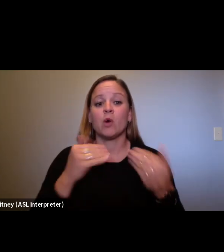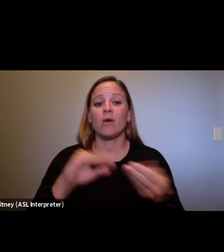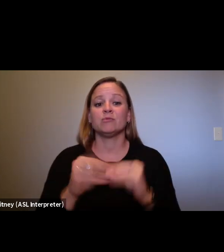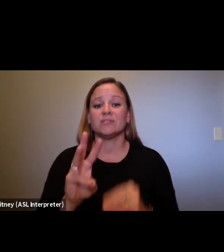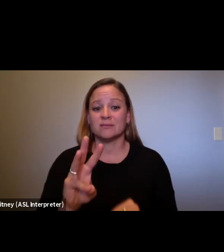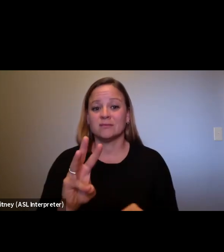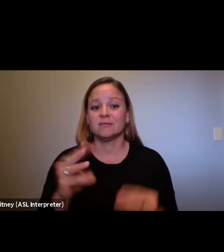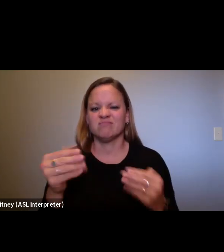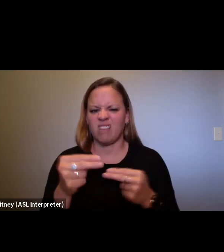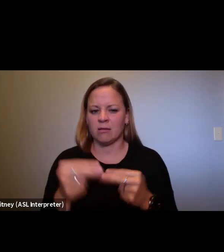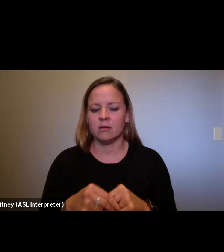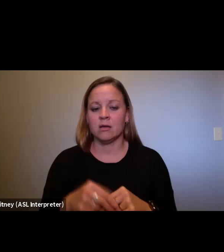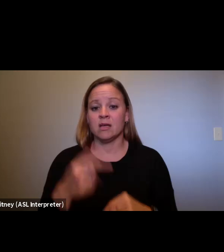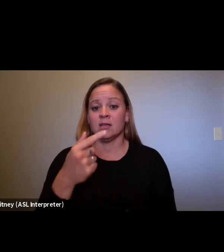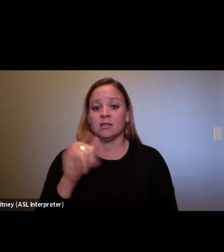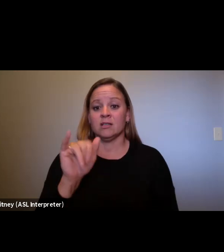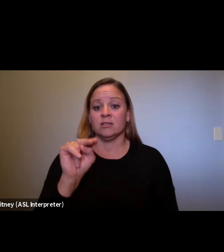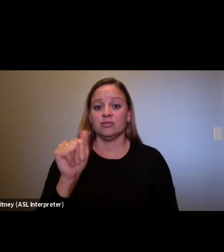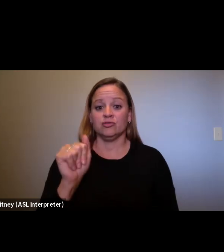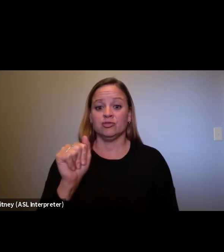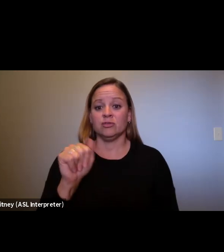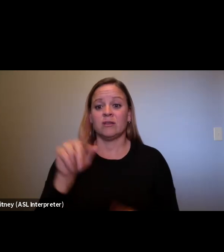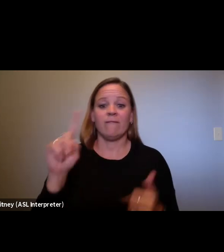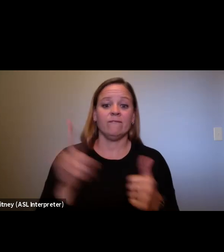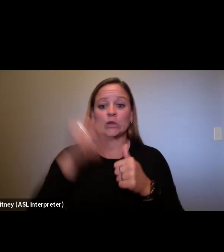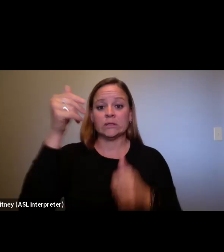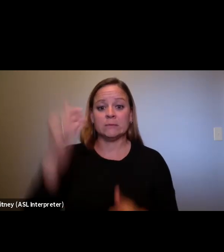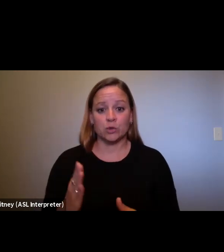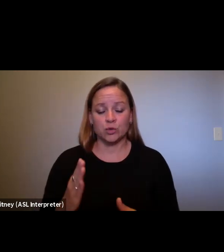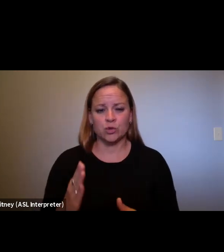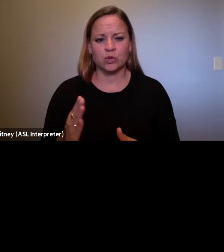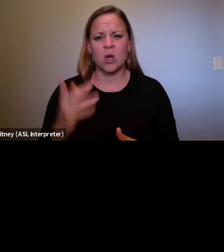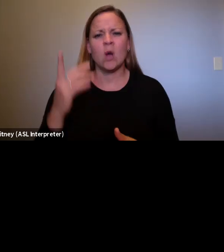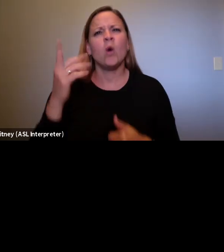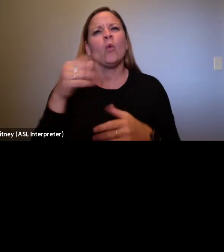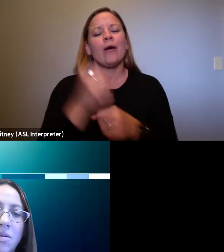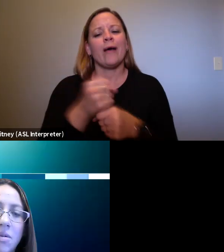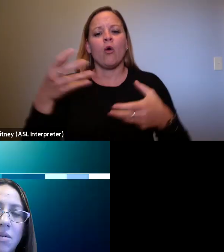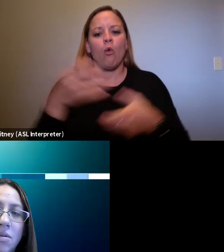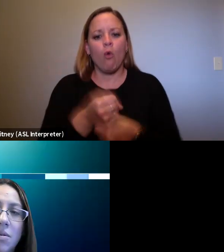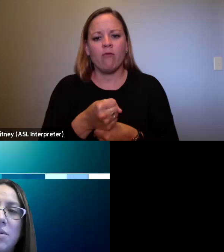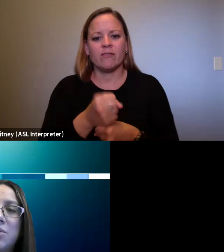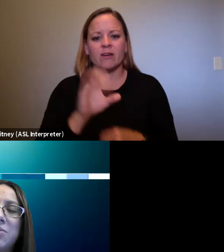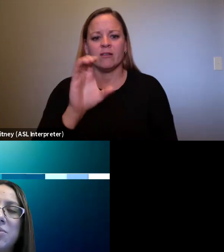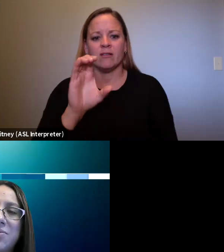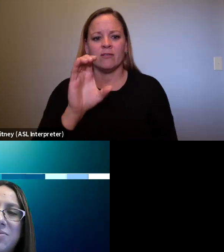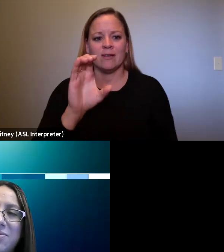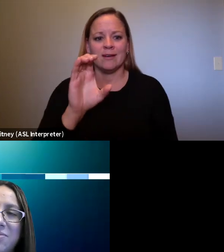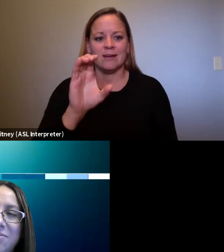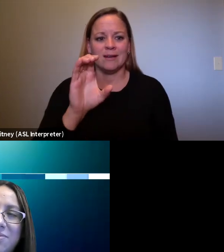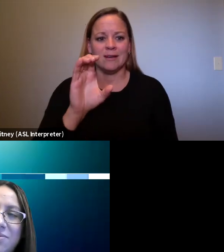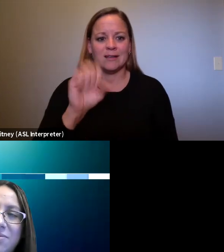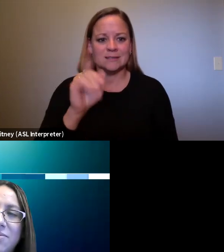now. And Gina is actually our first speaker. We're going to get kind of an overview of CIL and